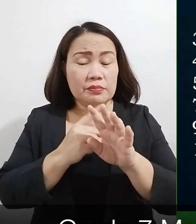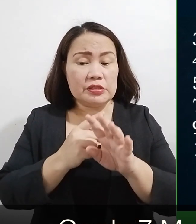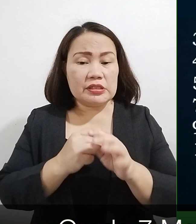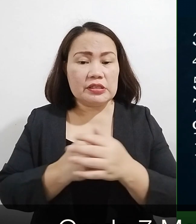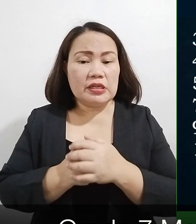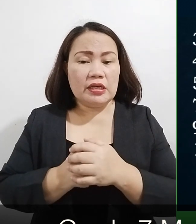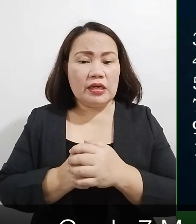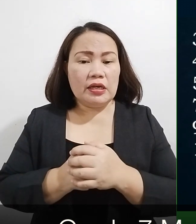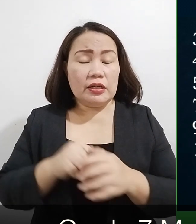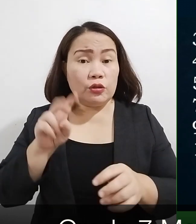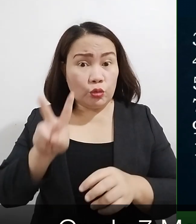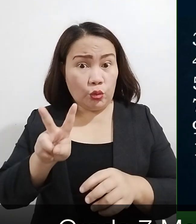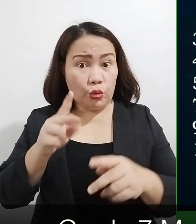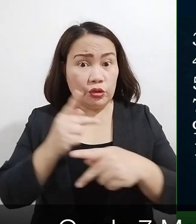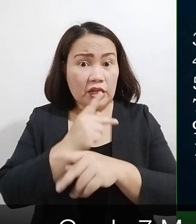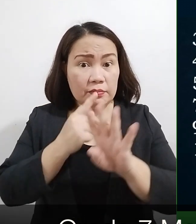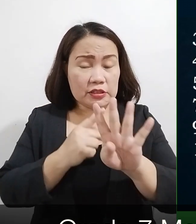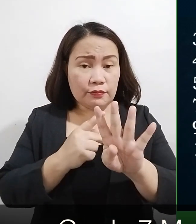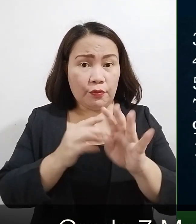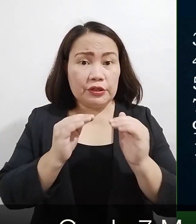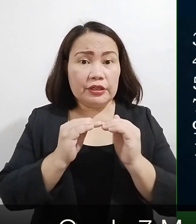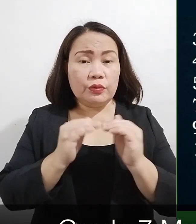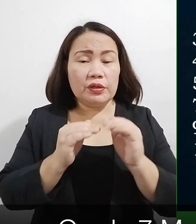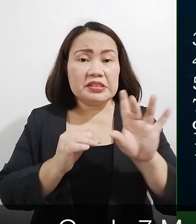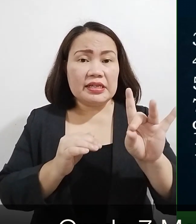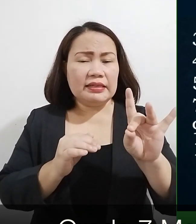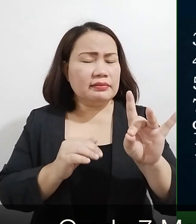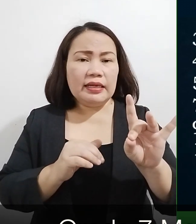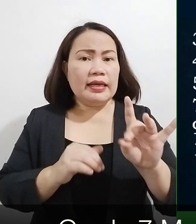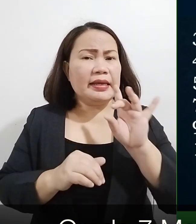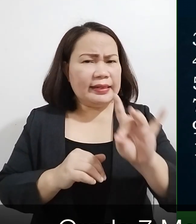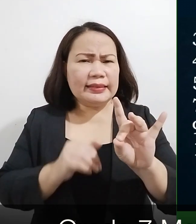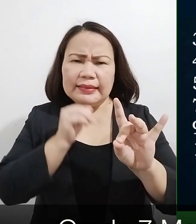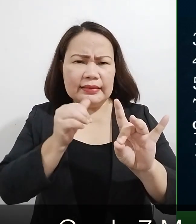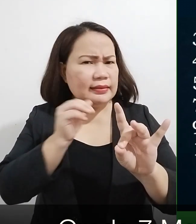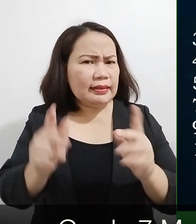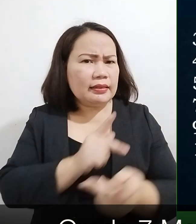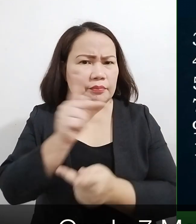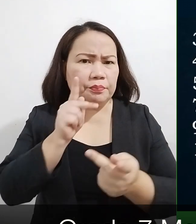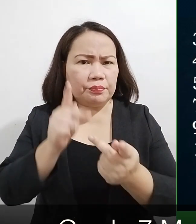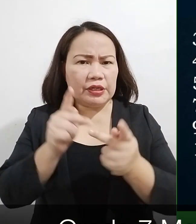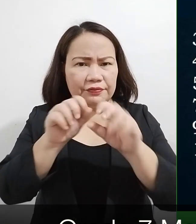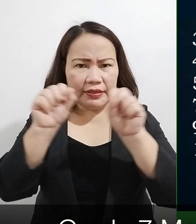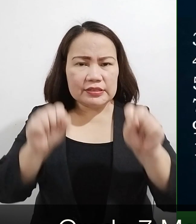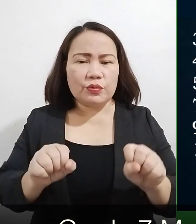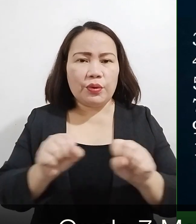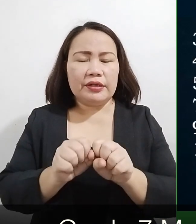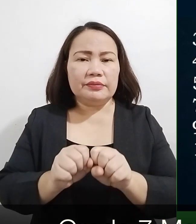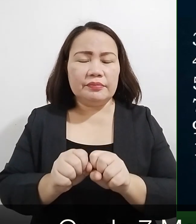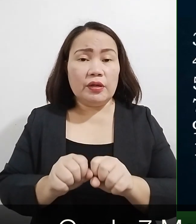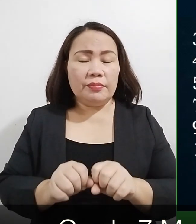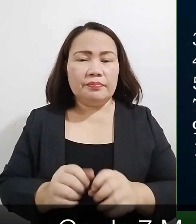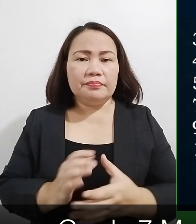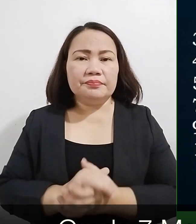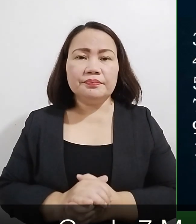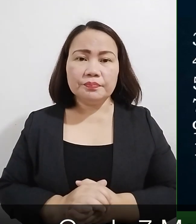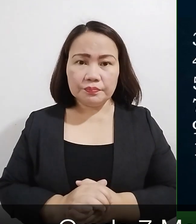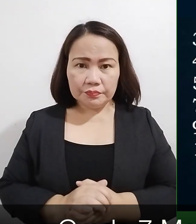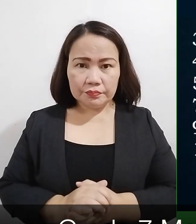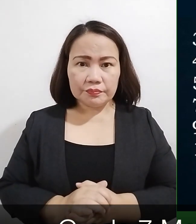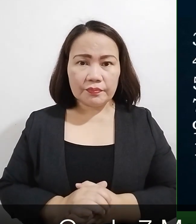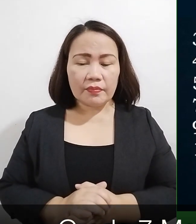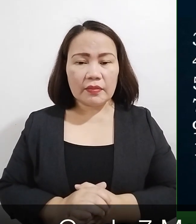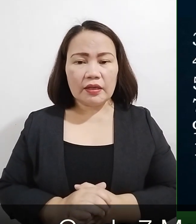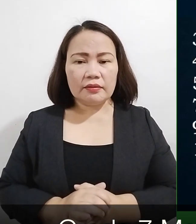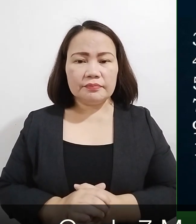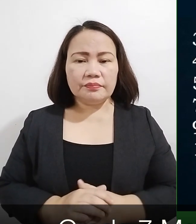Because 2 times 4, magkaibang number yon. Okay, so therefore, yung result niya na 8, hindi yun perfect square.